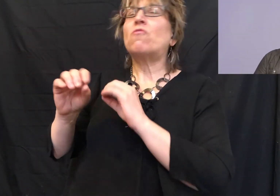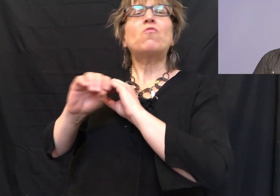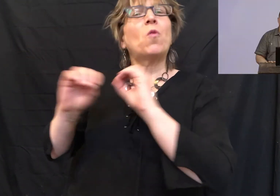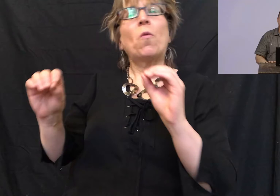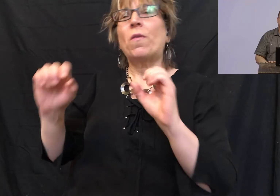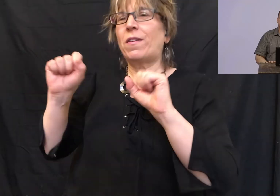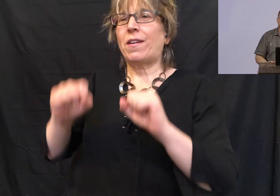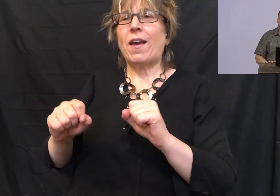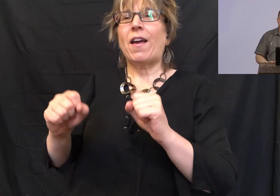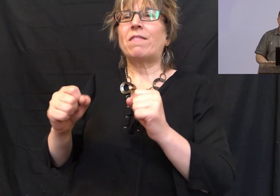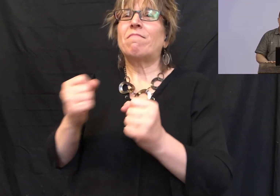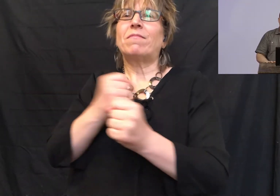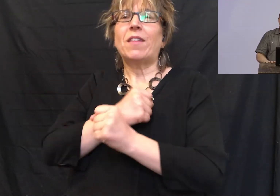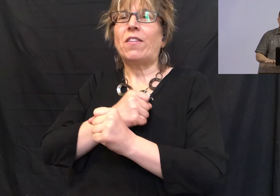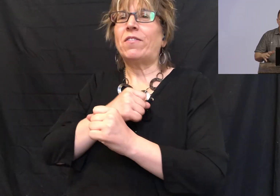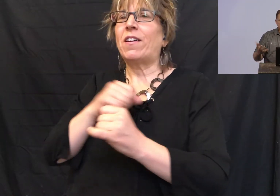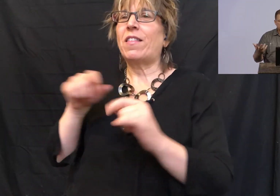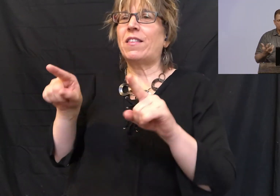No one.